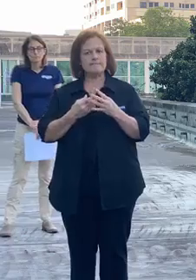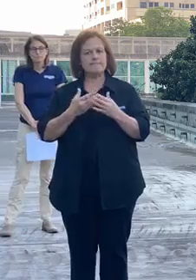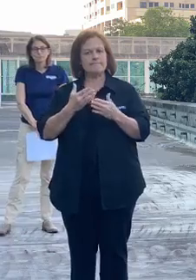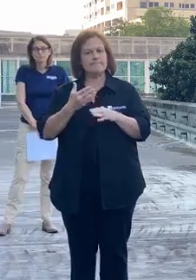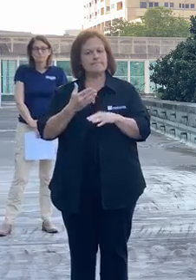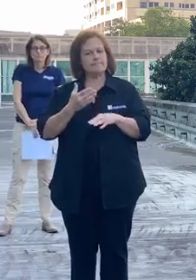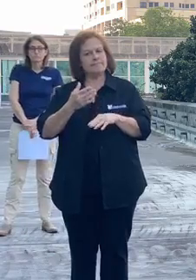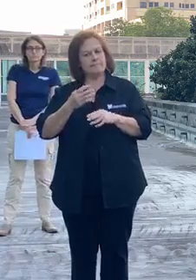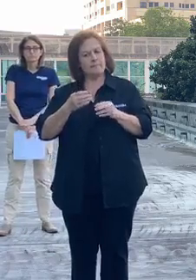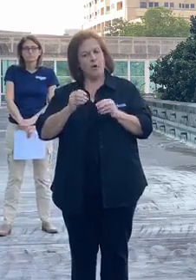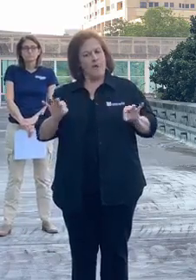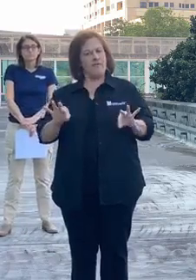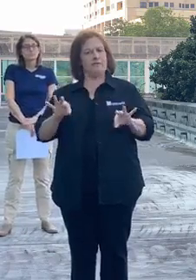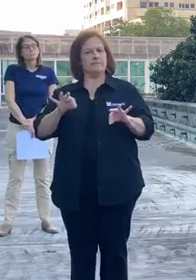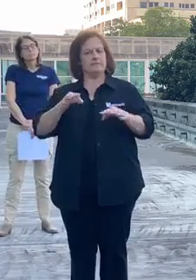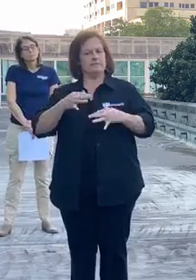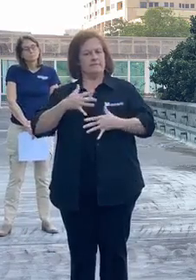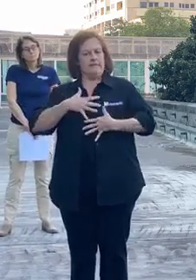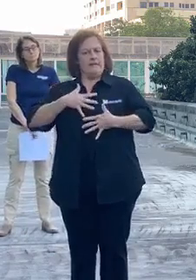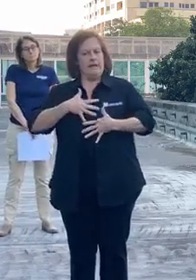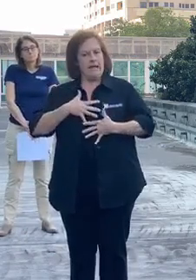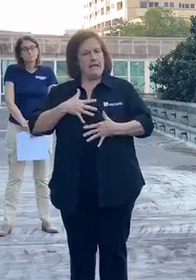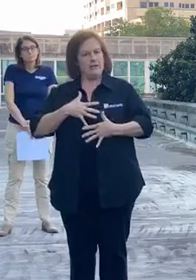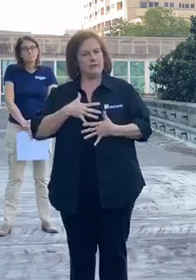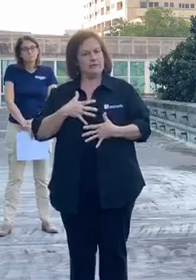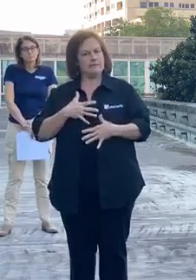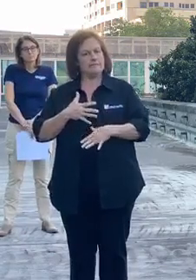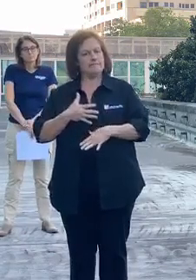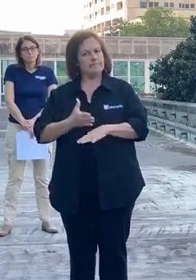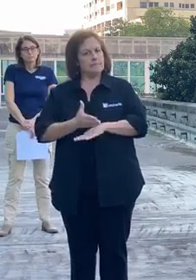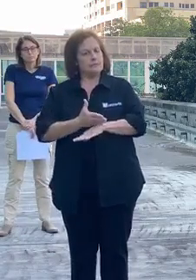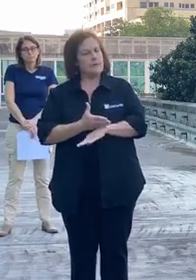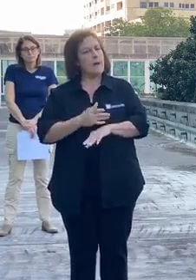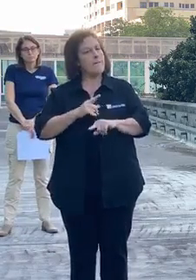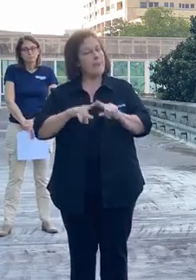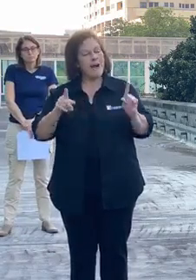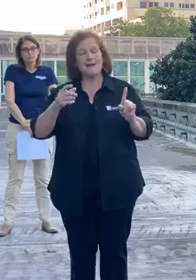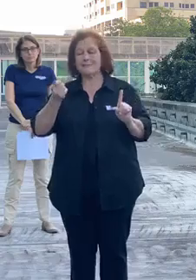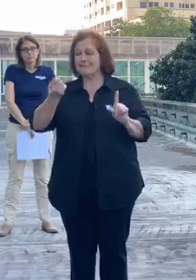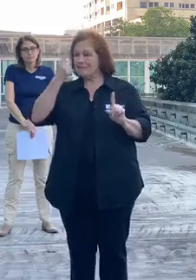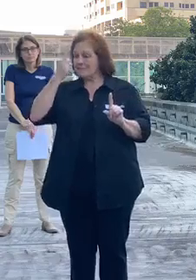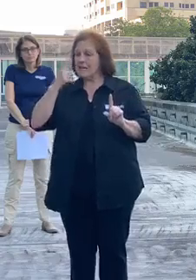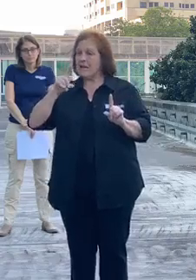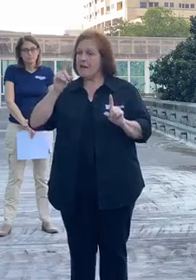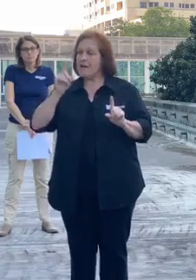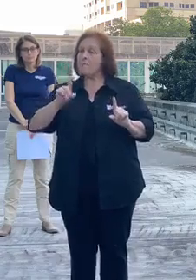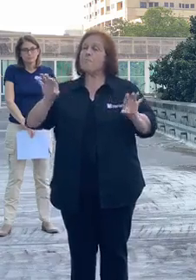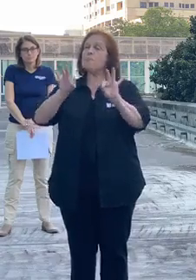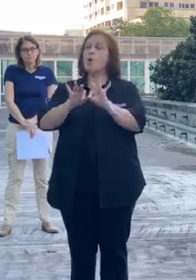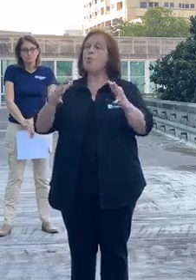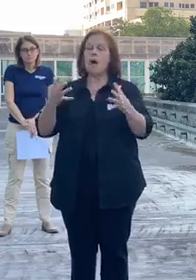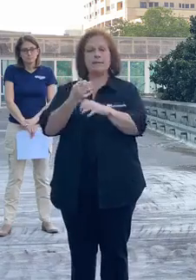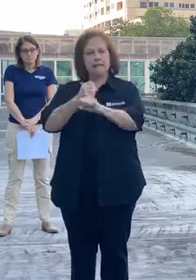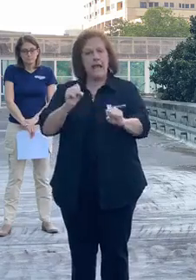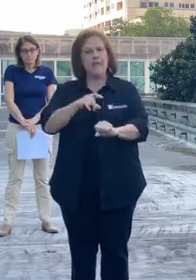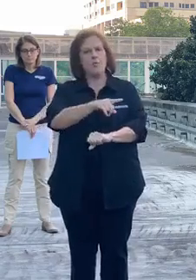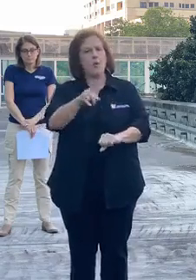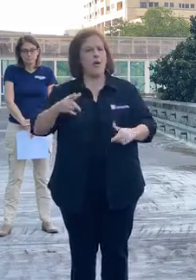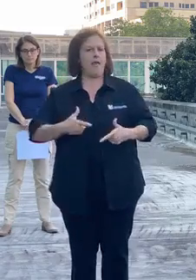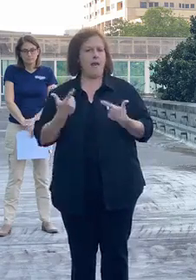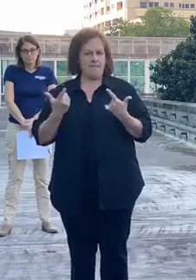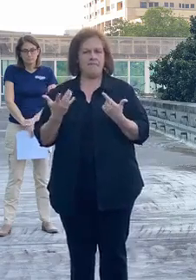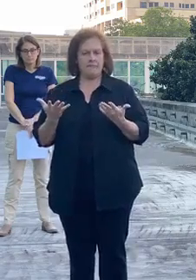people are living. But at the same time, our focus has to remain on saving lives. So while we've